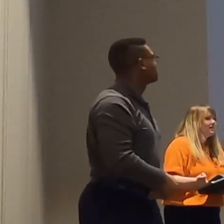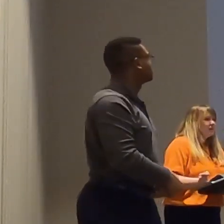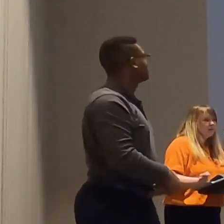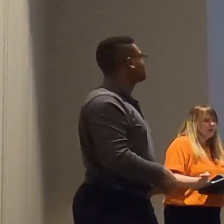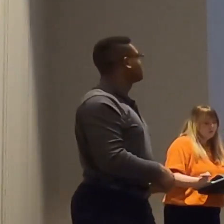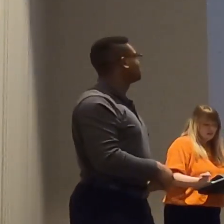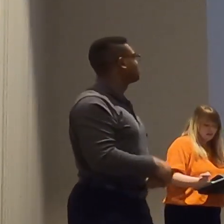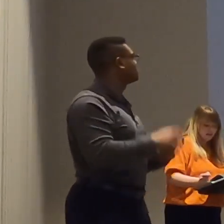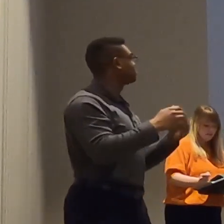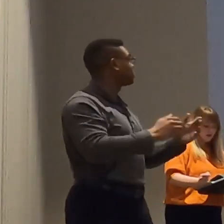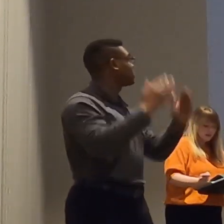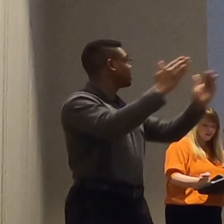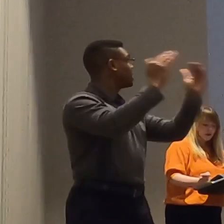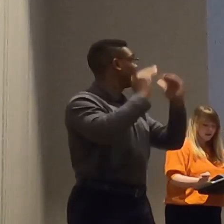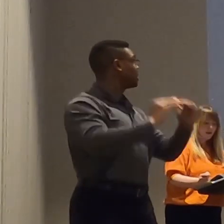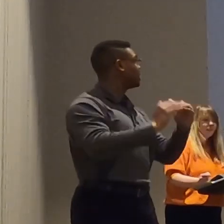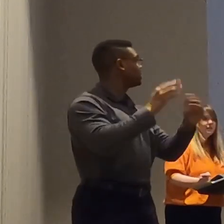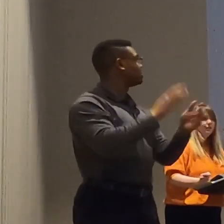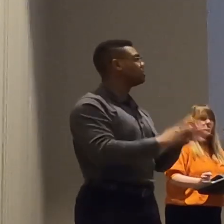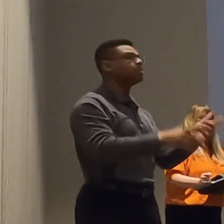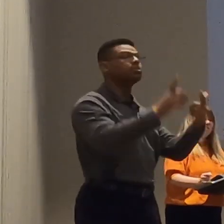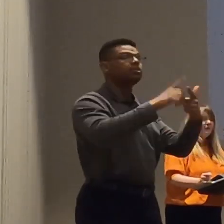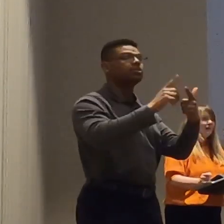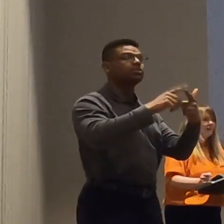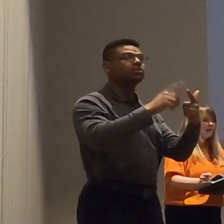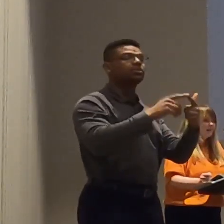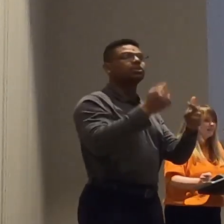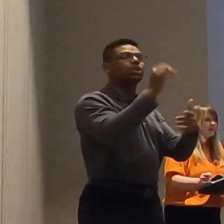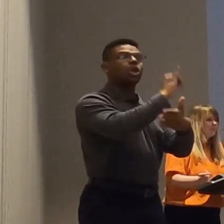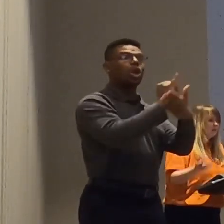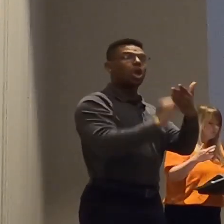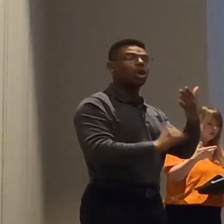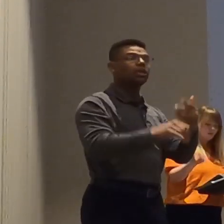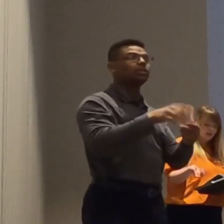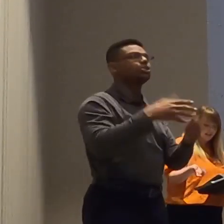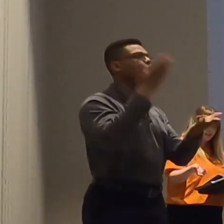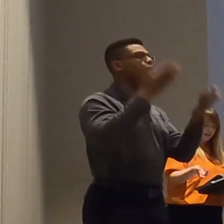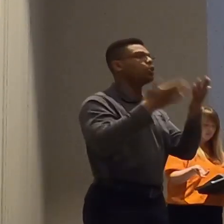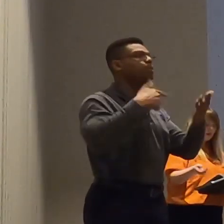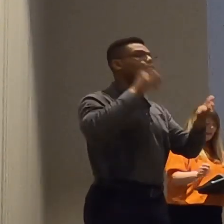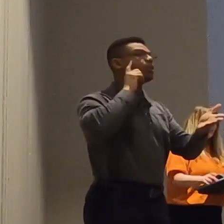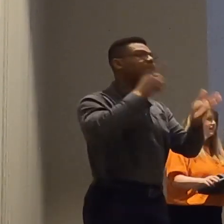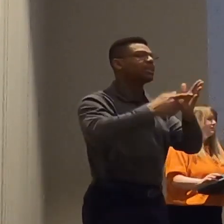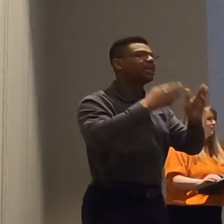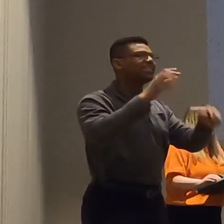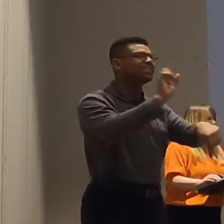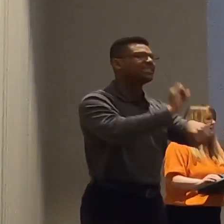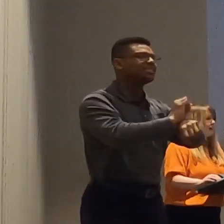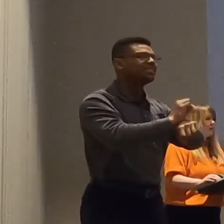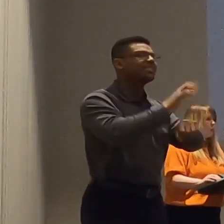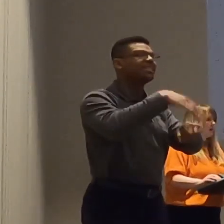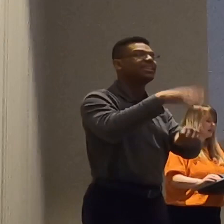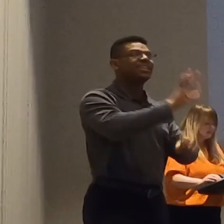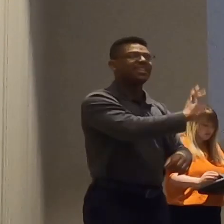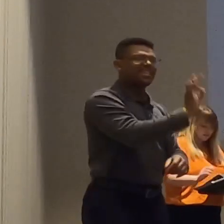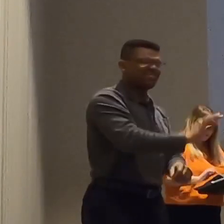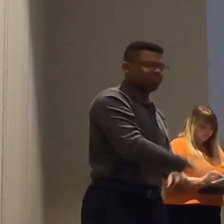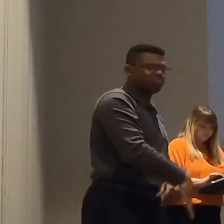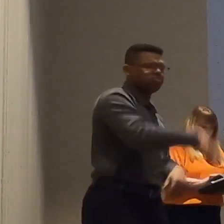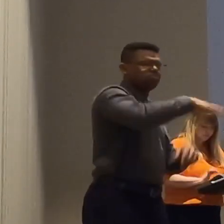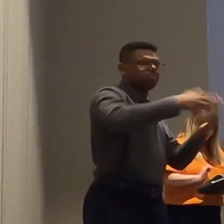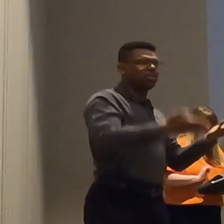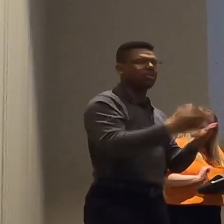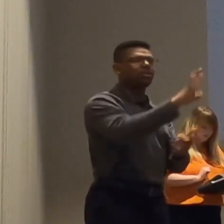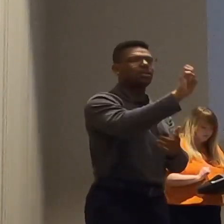So the next artwork we'll be talking about is by an artist who you might recognize his work or his name. He is Flint native Ed Watkins.